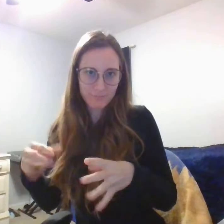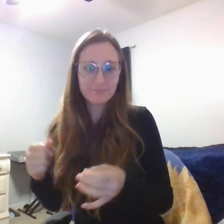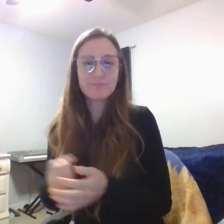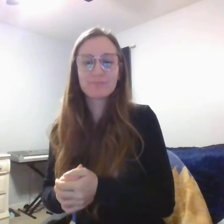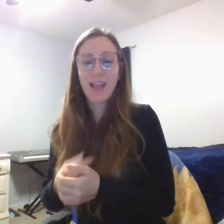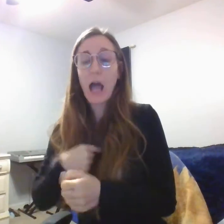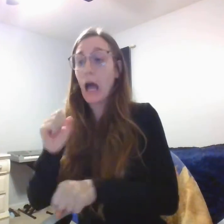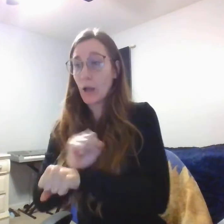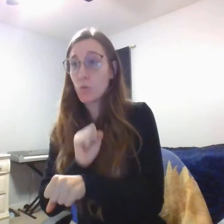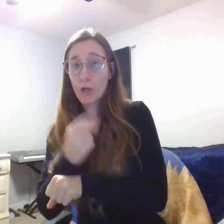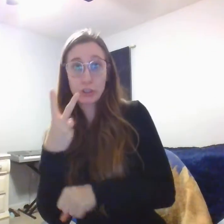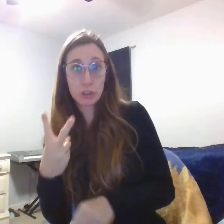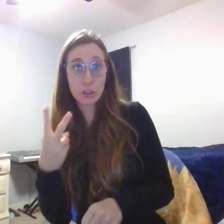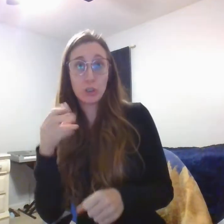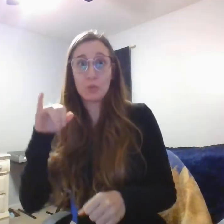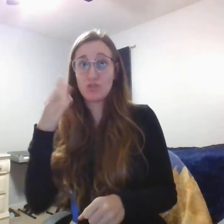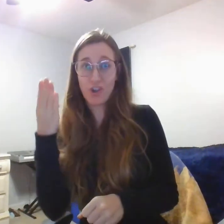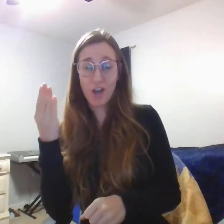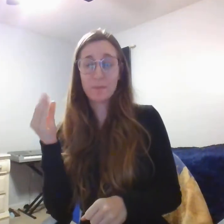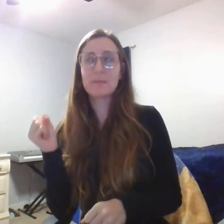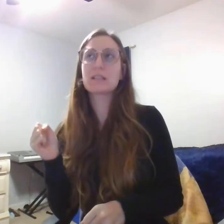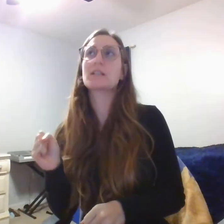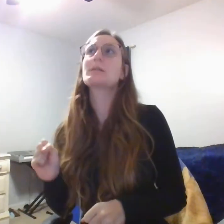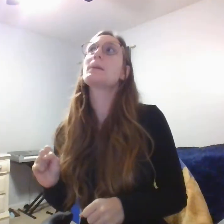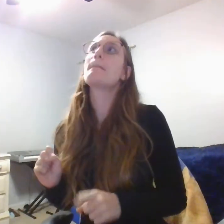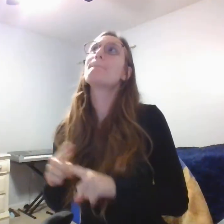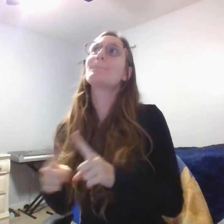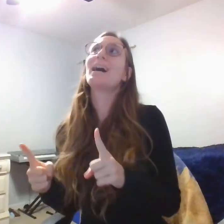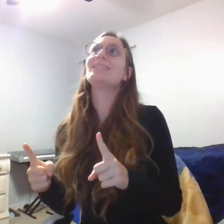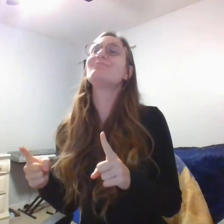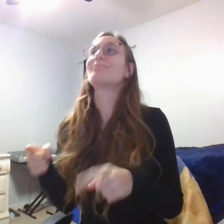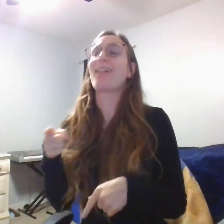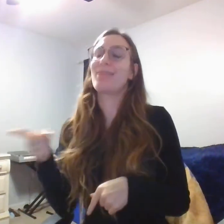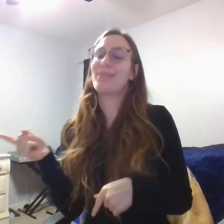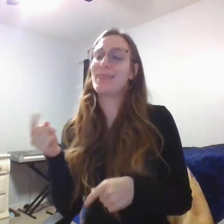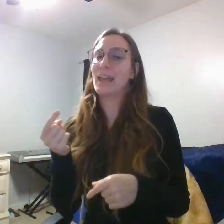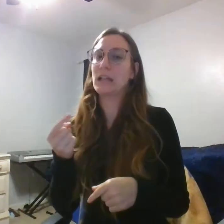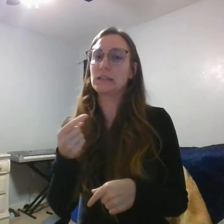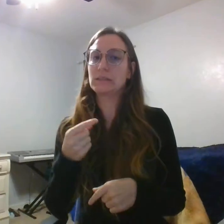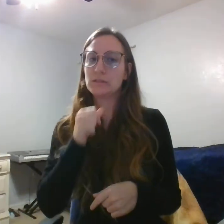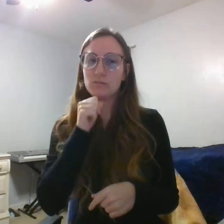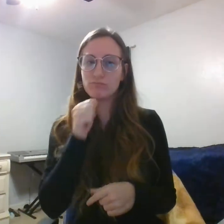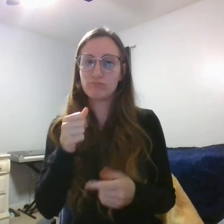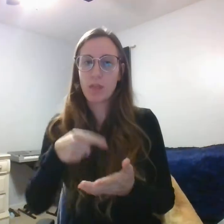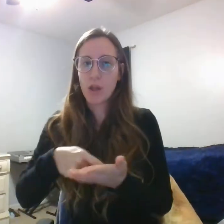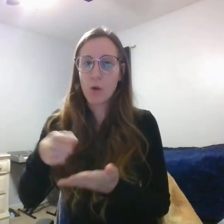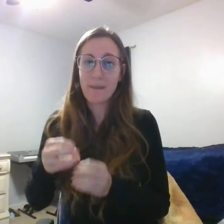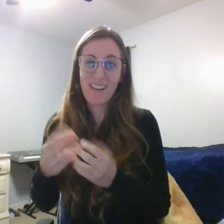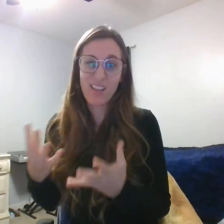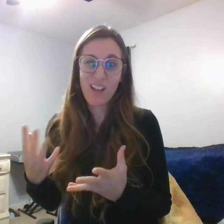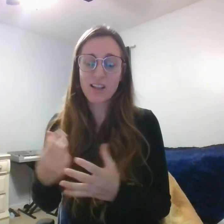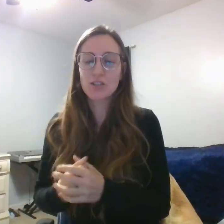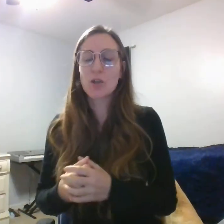cool, but they don't pay a lot. And so the reality of probably not moving out for a really long time is kind of on my shoulders